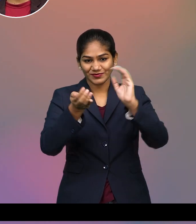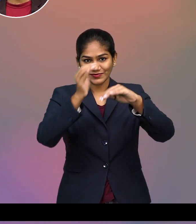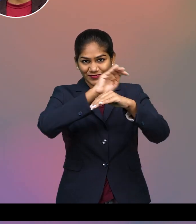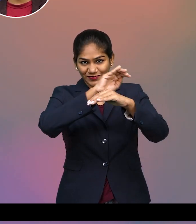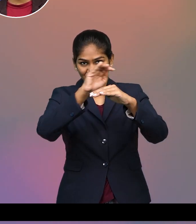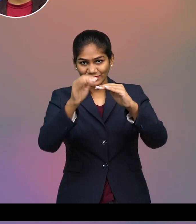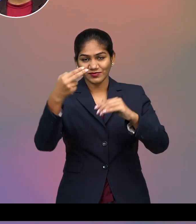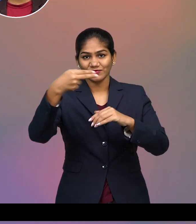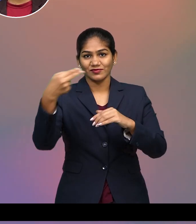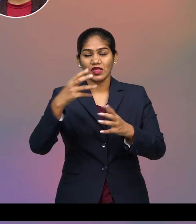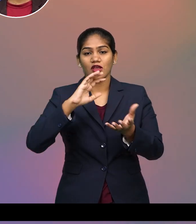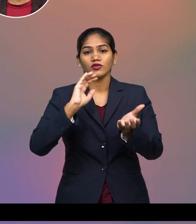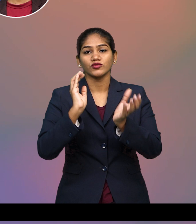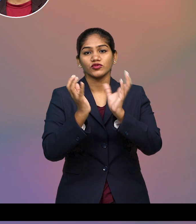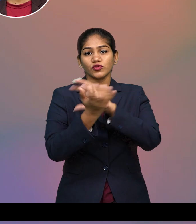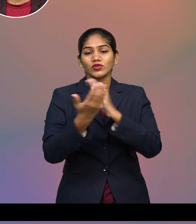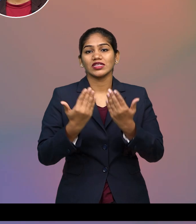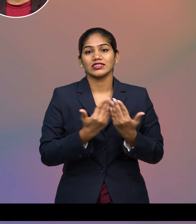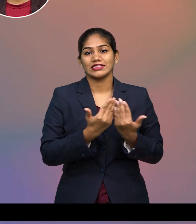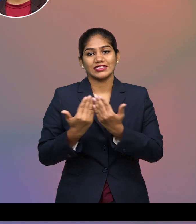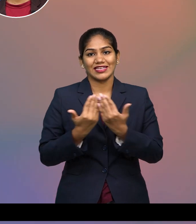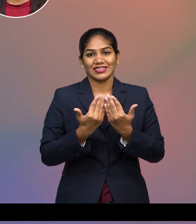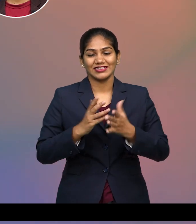Social studies.